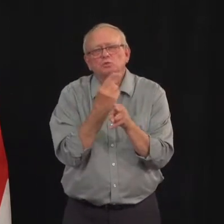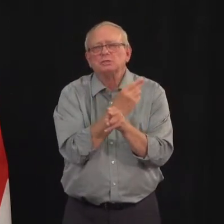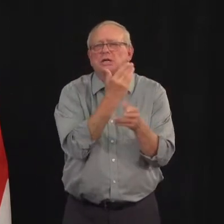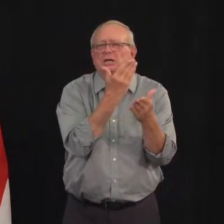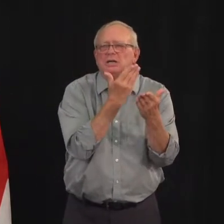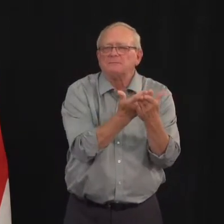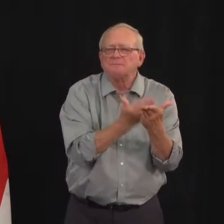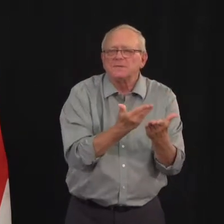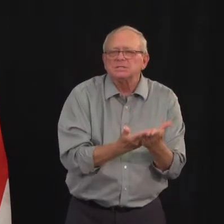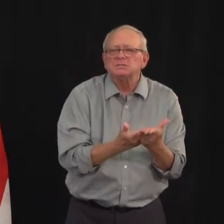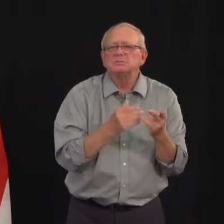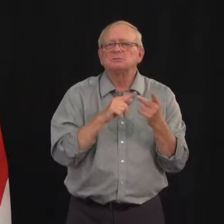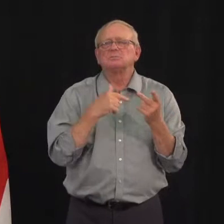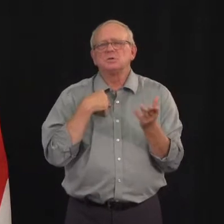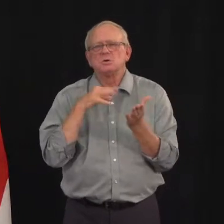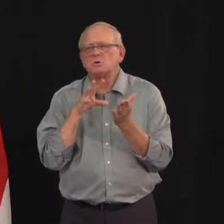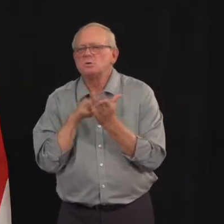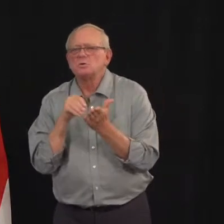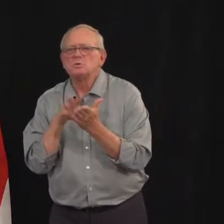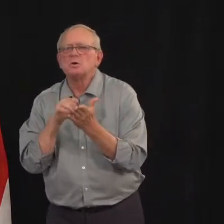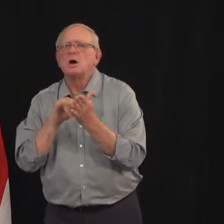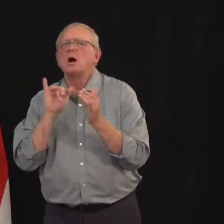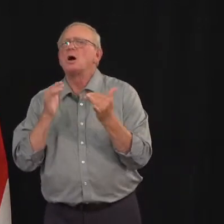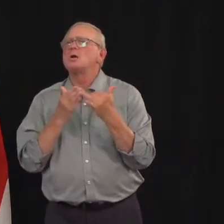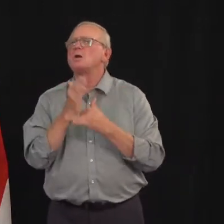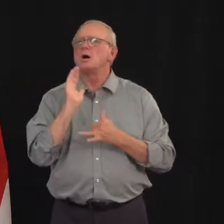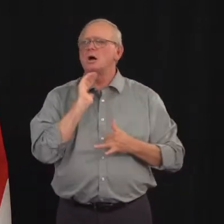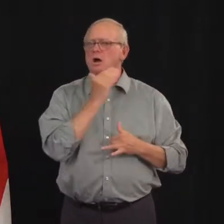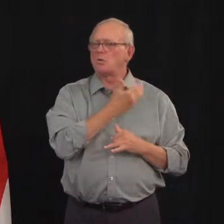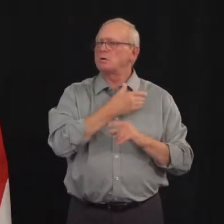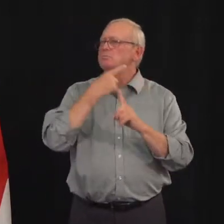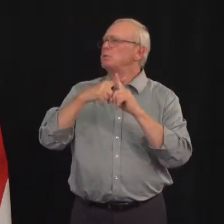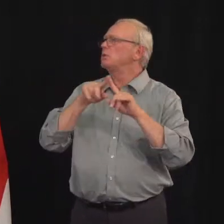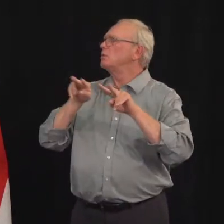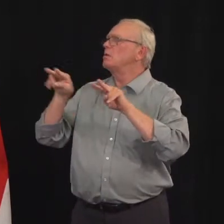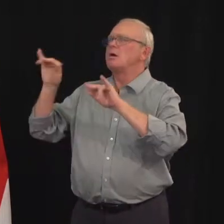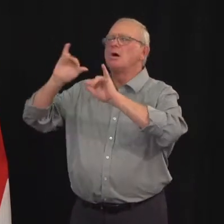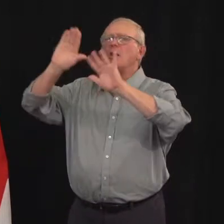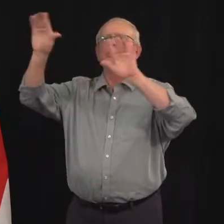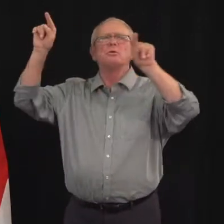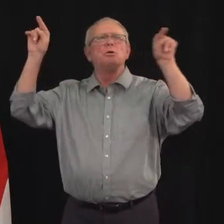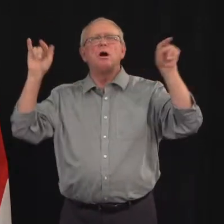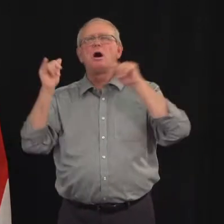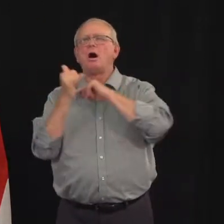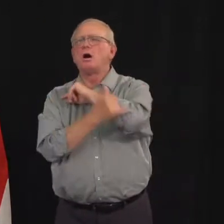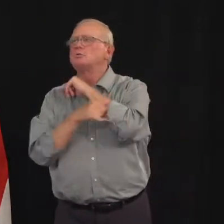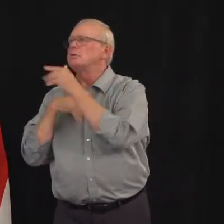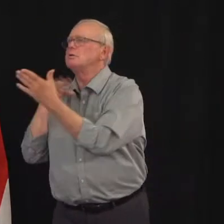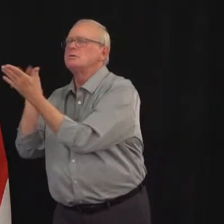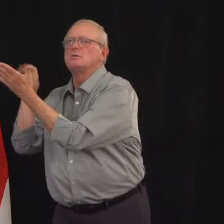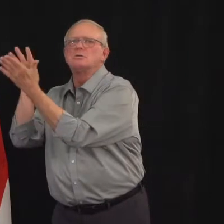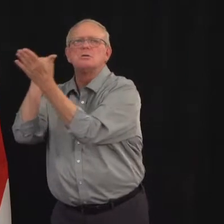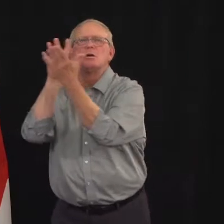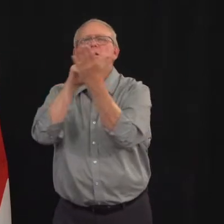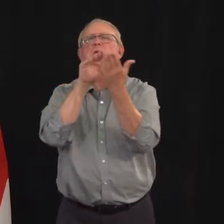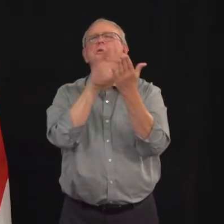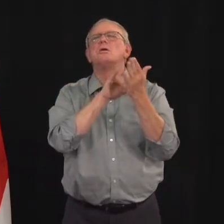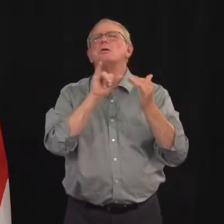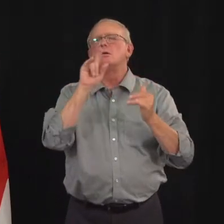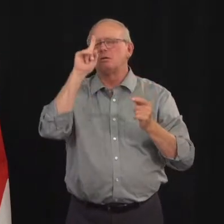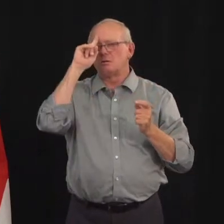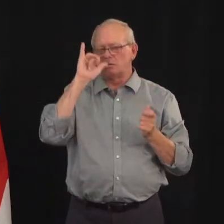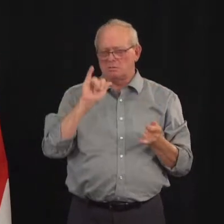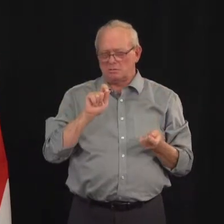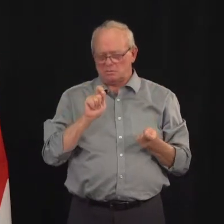other jurisdictions to continually make adjustments along the way. And I believe the guidance that we've provided